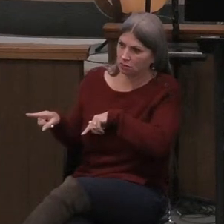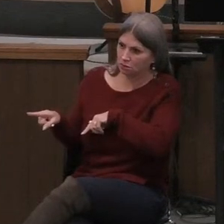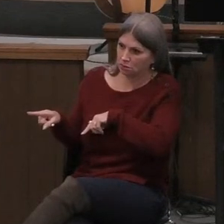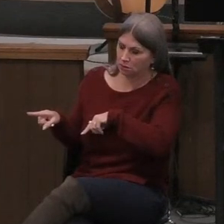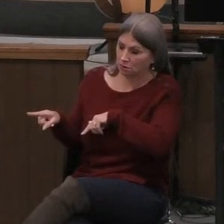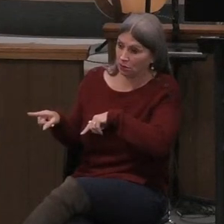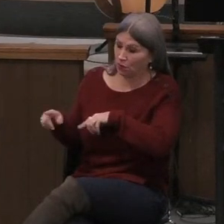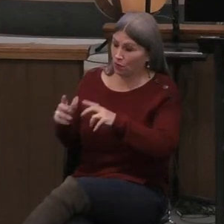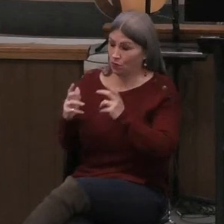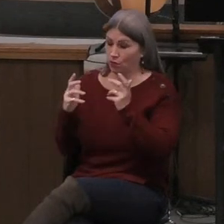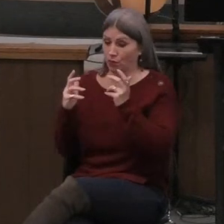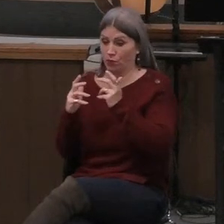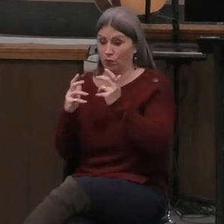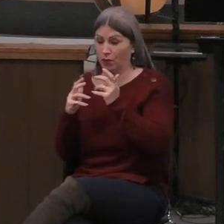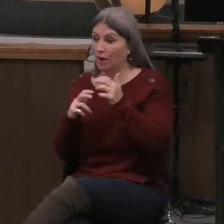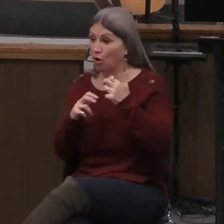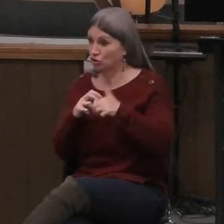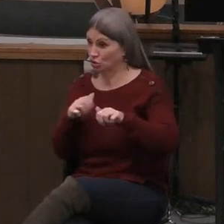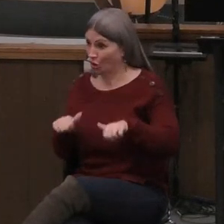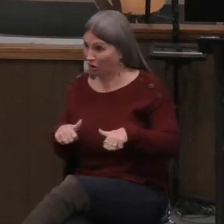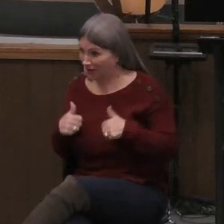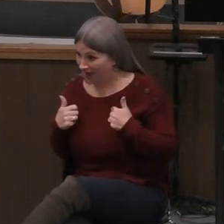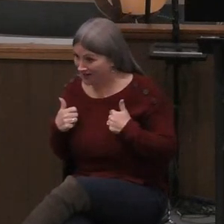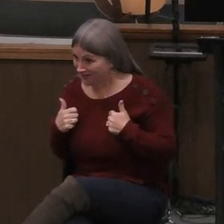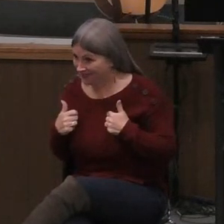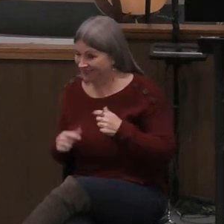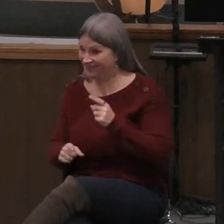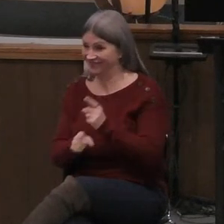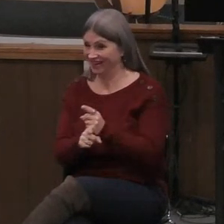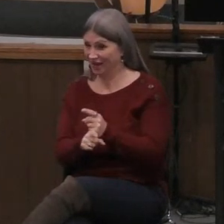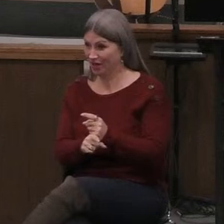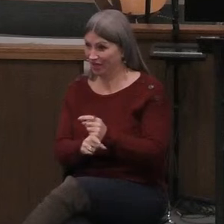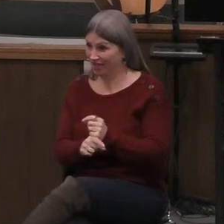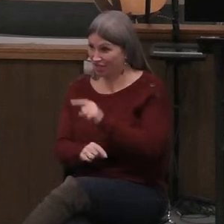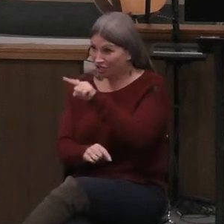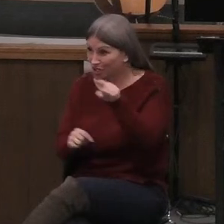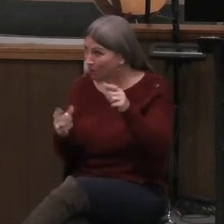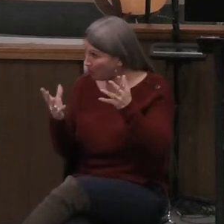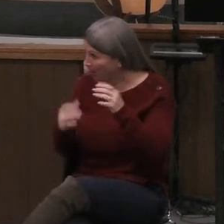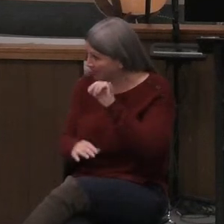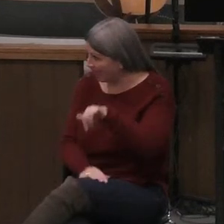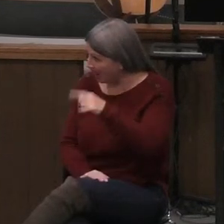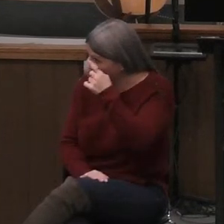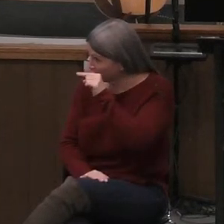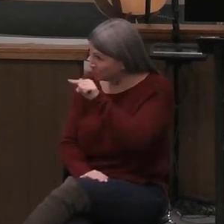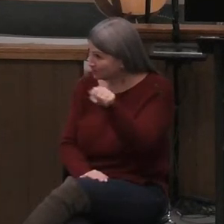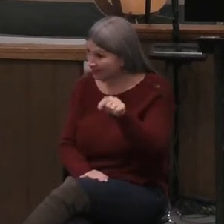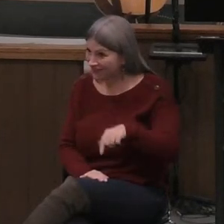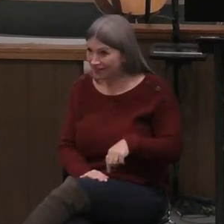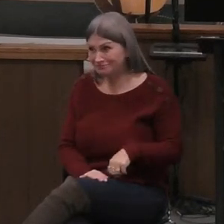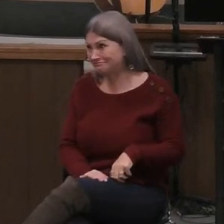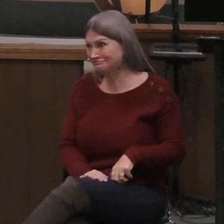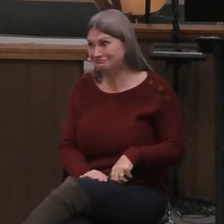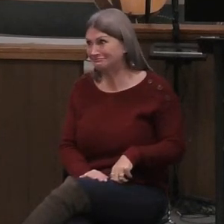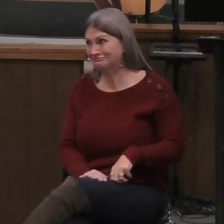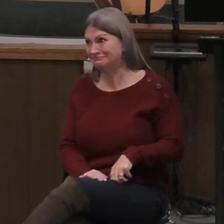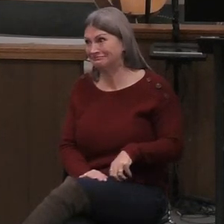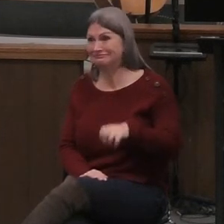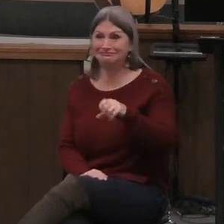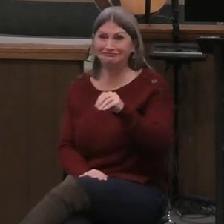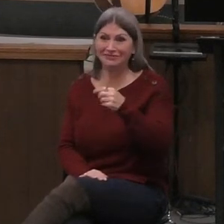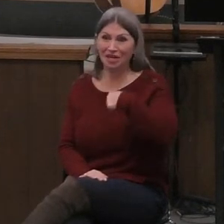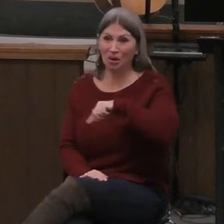What a pleasant life to live. Who would want to live that life? Who would want to be